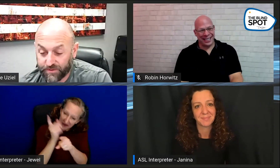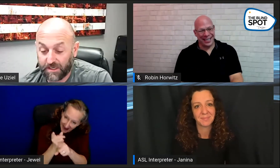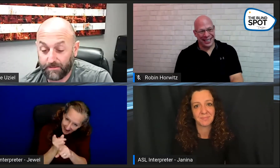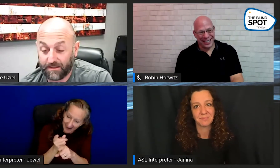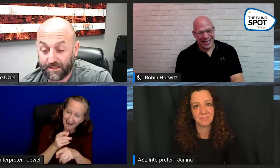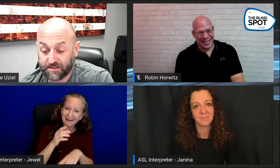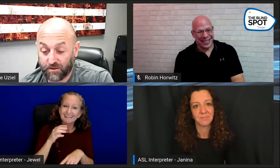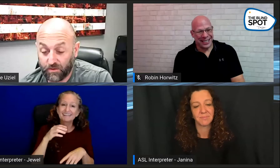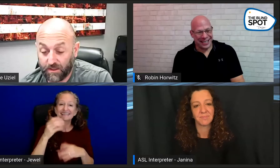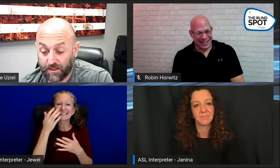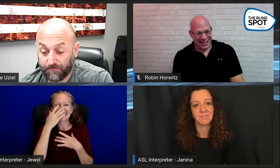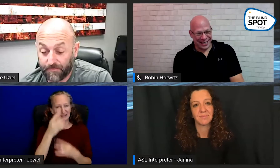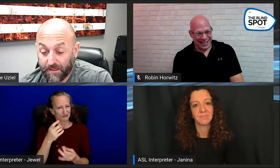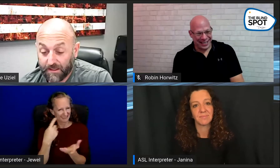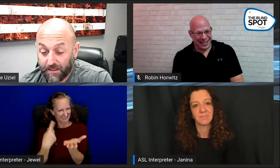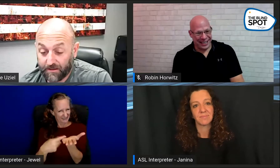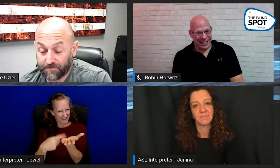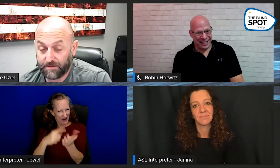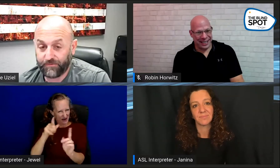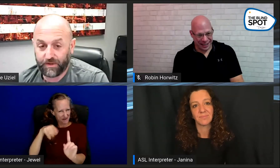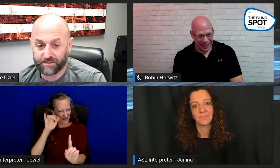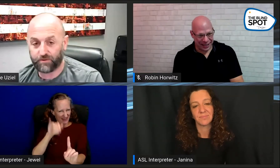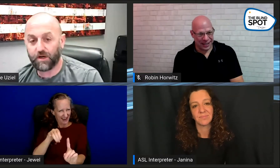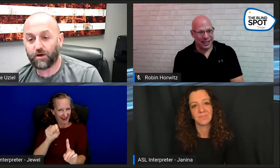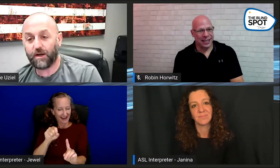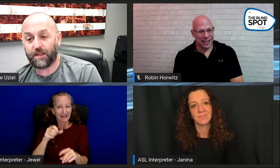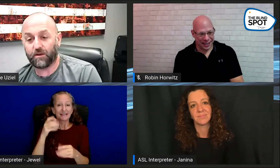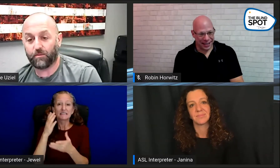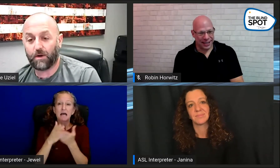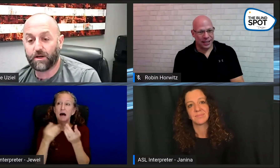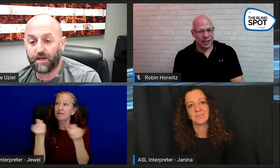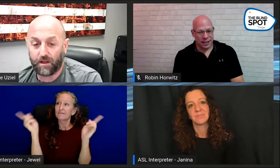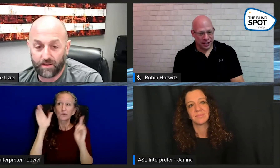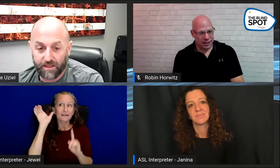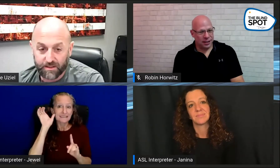interesting we talk about that. So for some of you guys don't know,